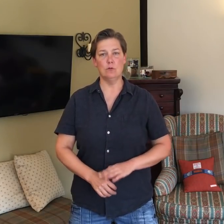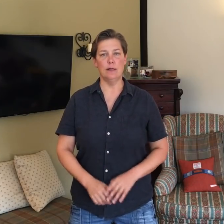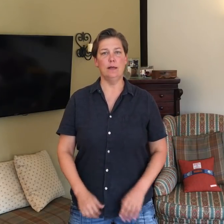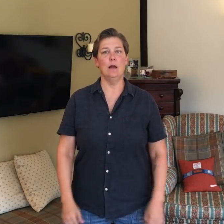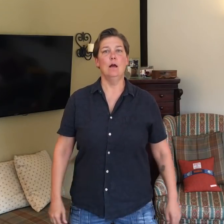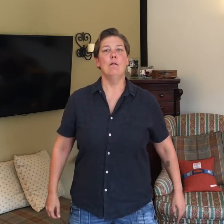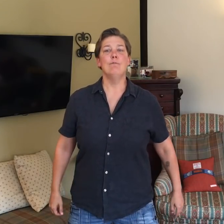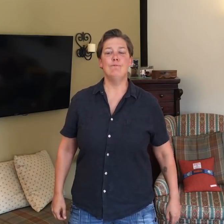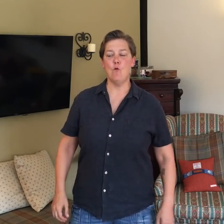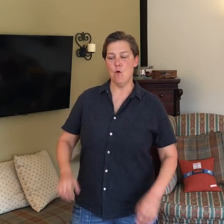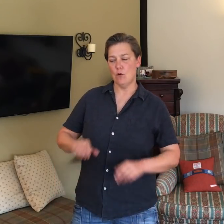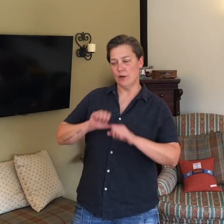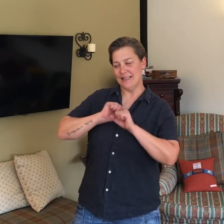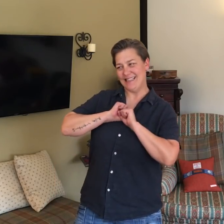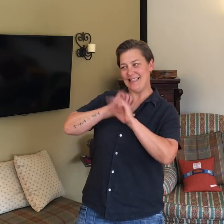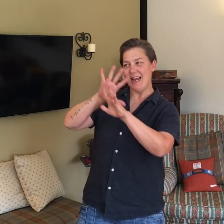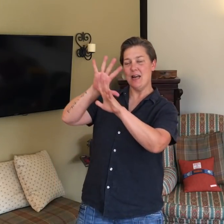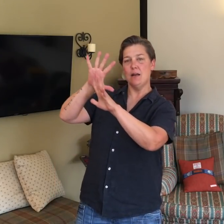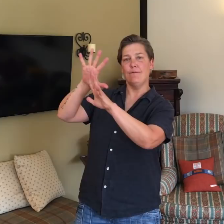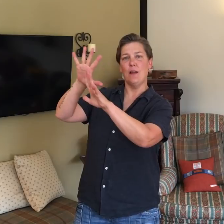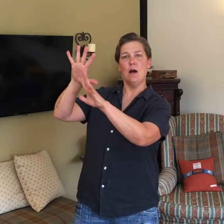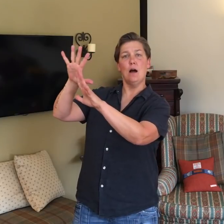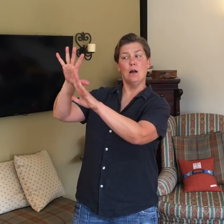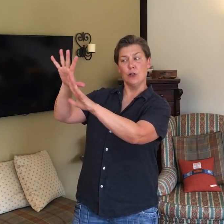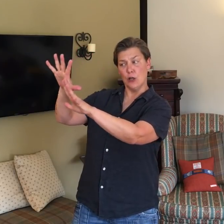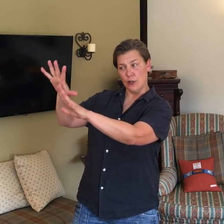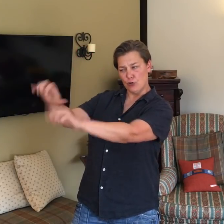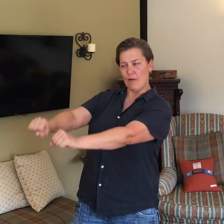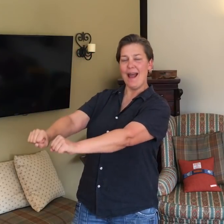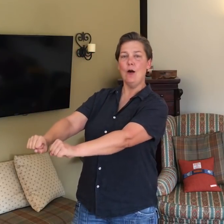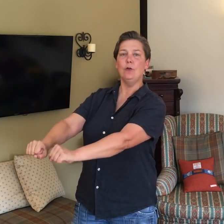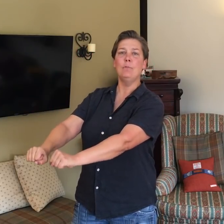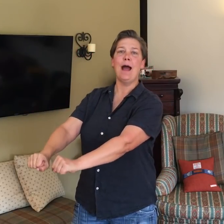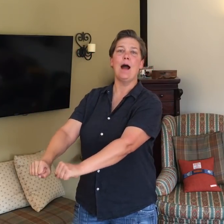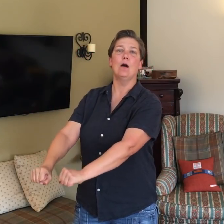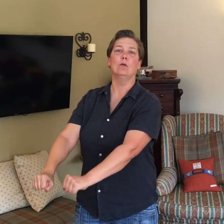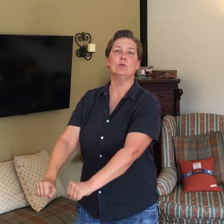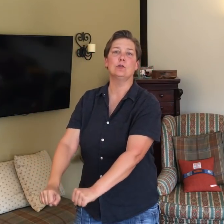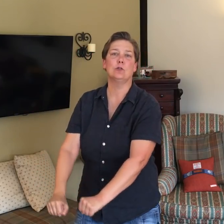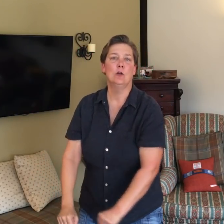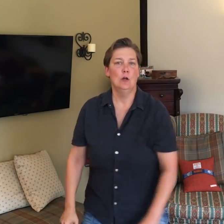3, 4. Gonna send a flood. Gonna drown them out.